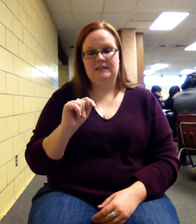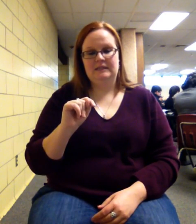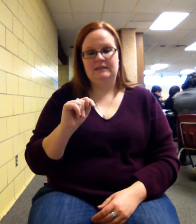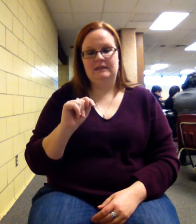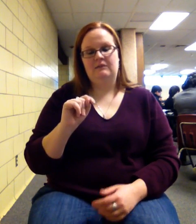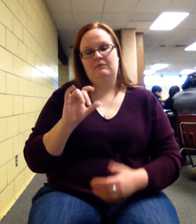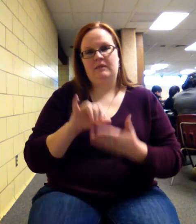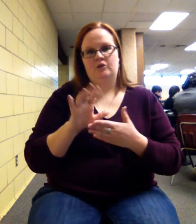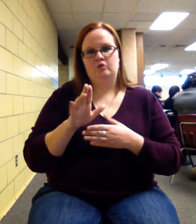button.